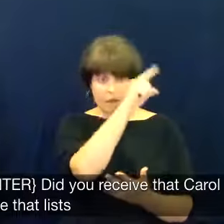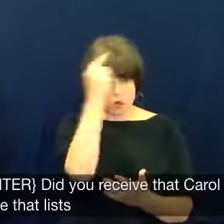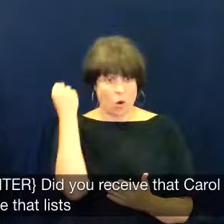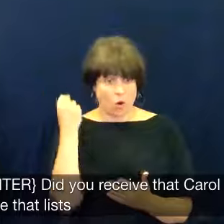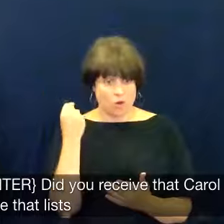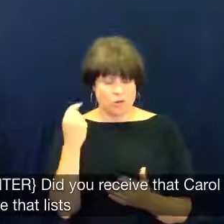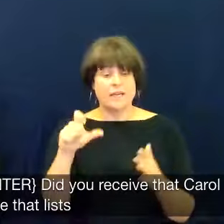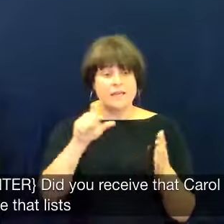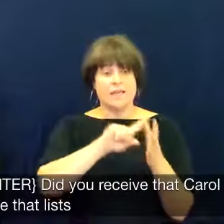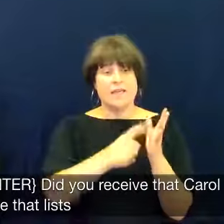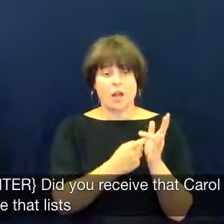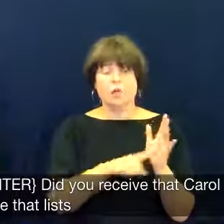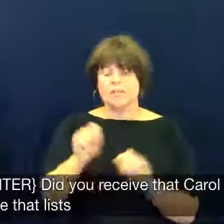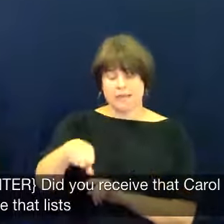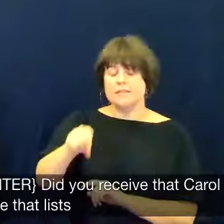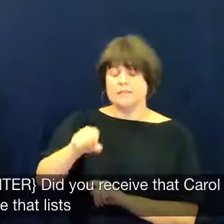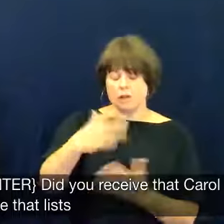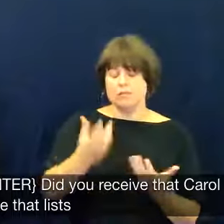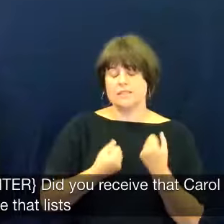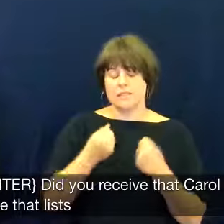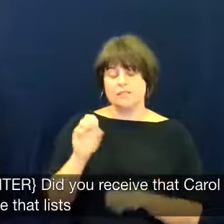examples. Yes, I did.